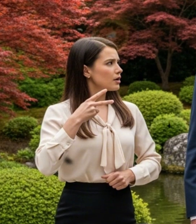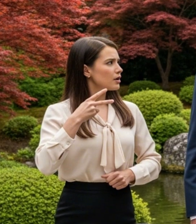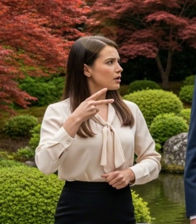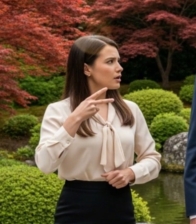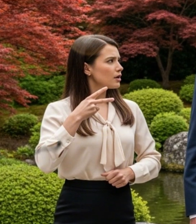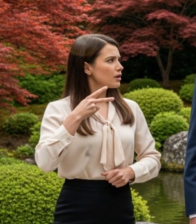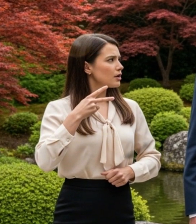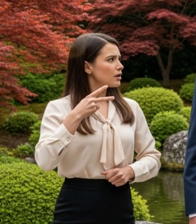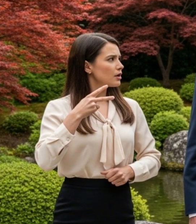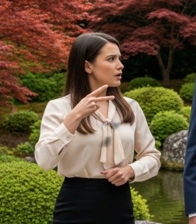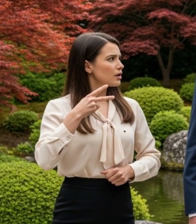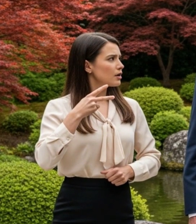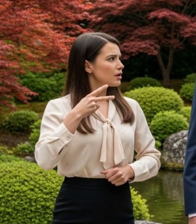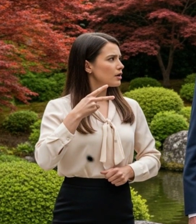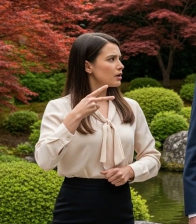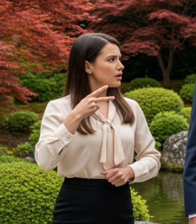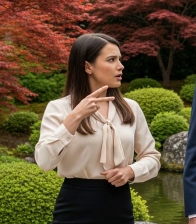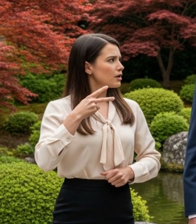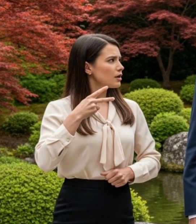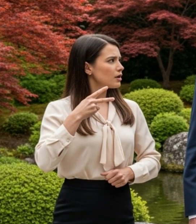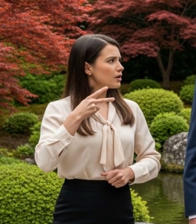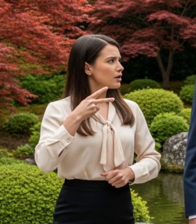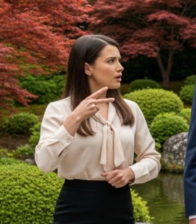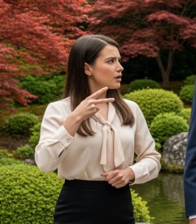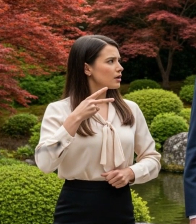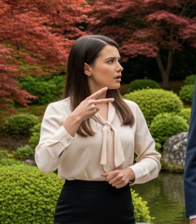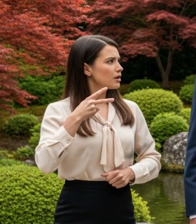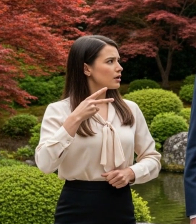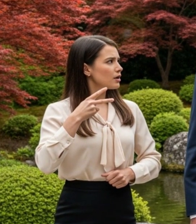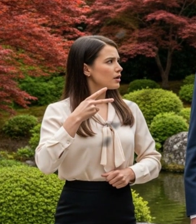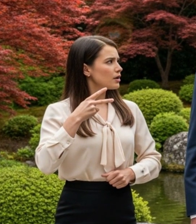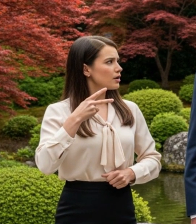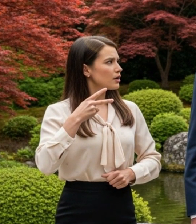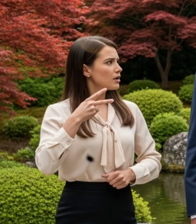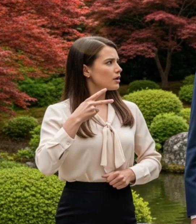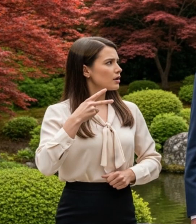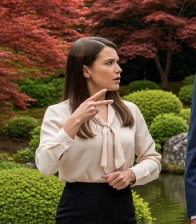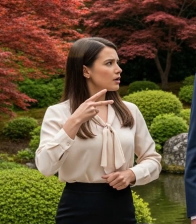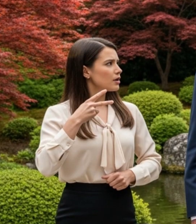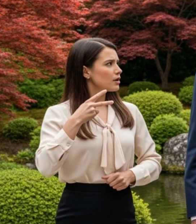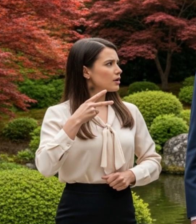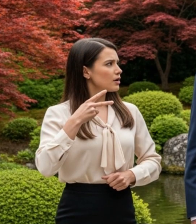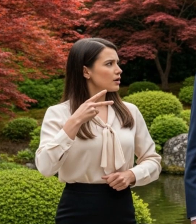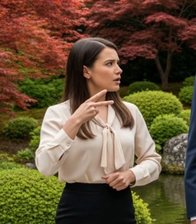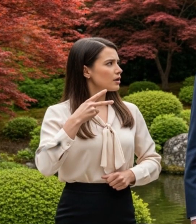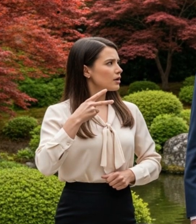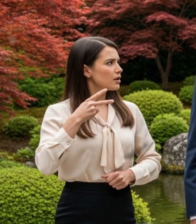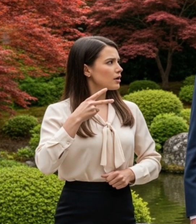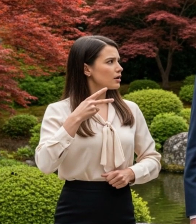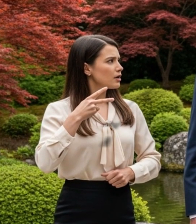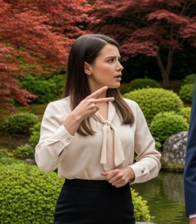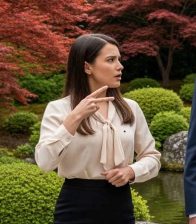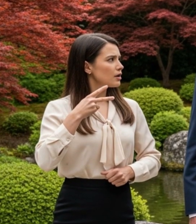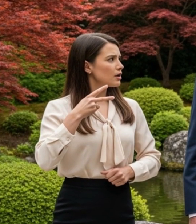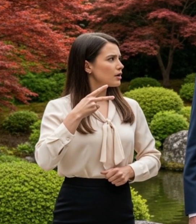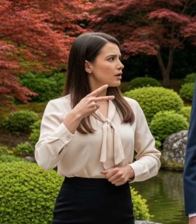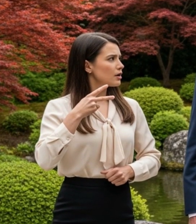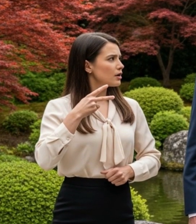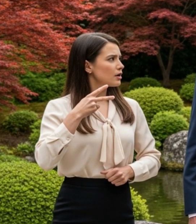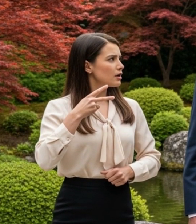sign. Not a single word. He pays others to do it. We have rotating interpreters at